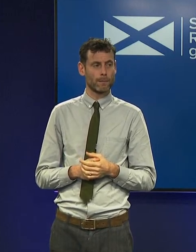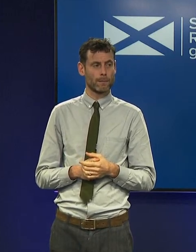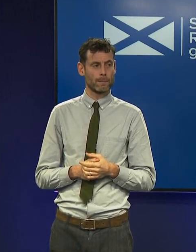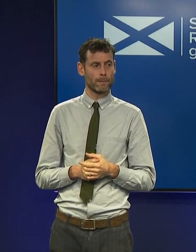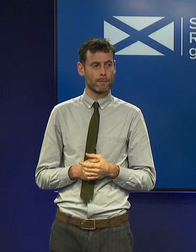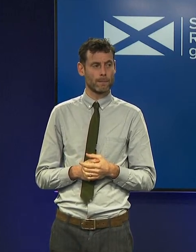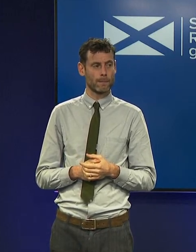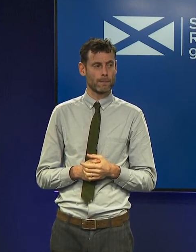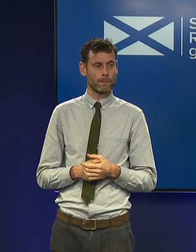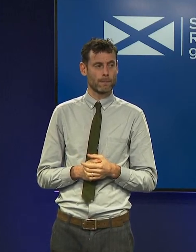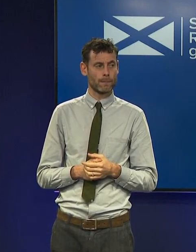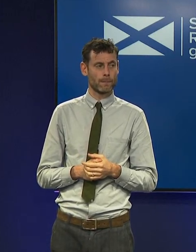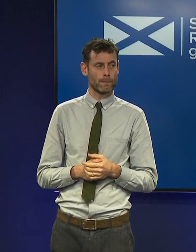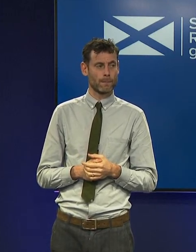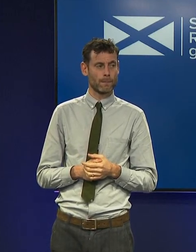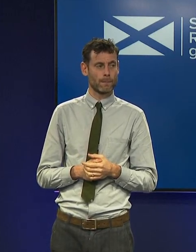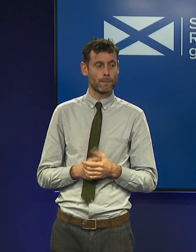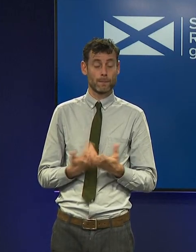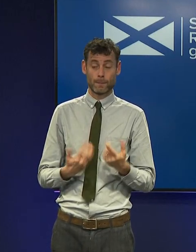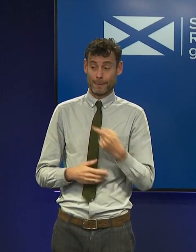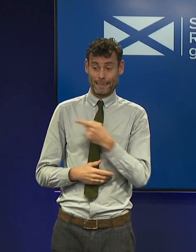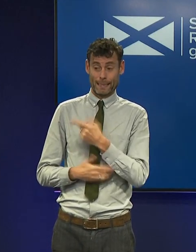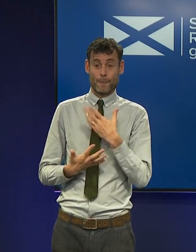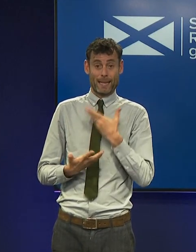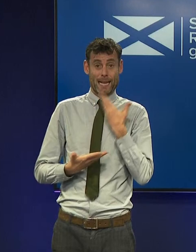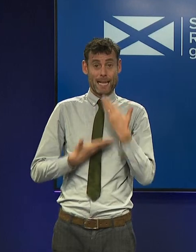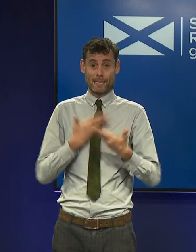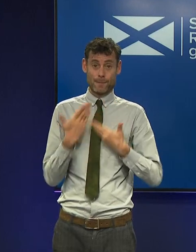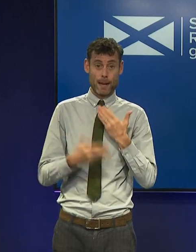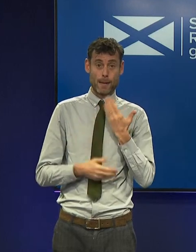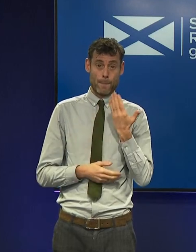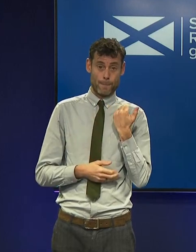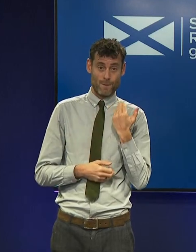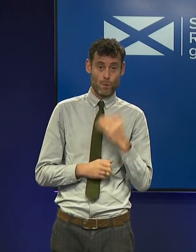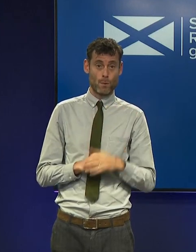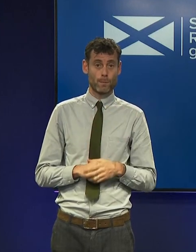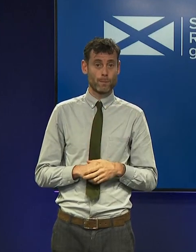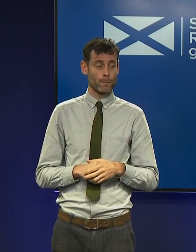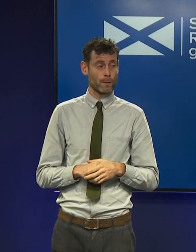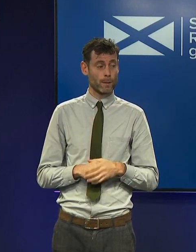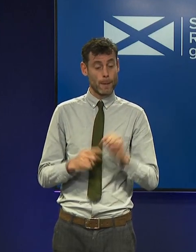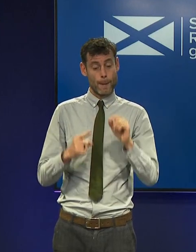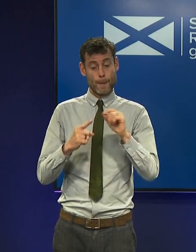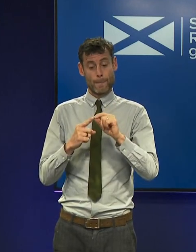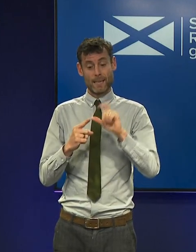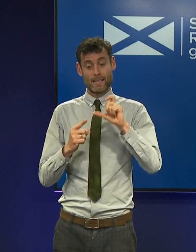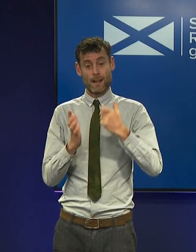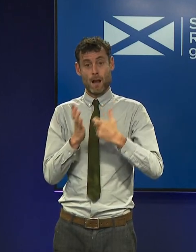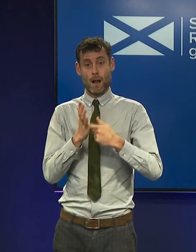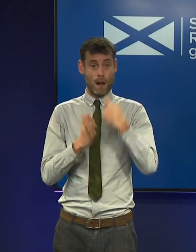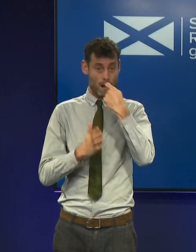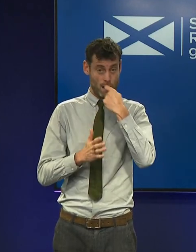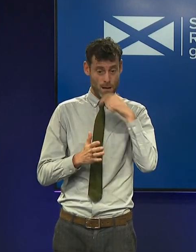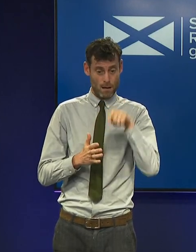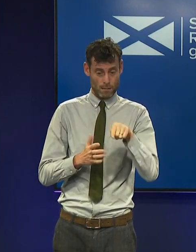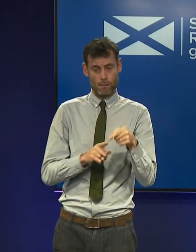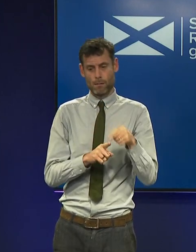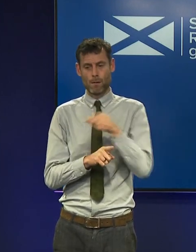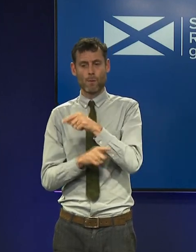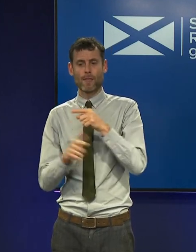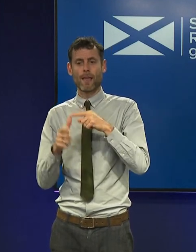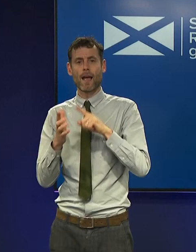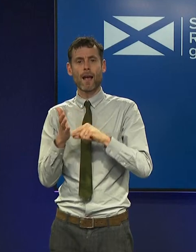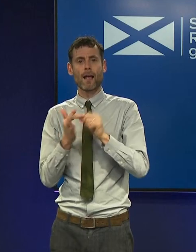on, said we have a factor of the PCR test, as we did with the alpha variant,